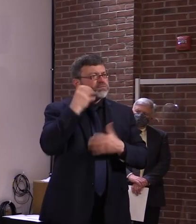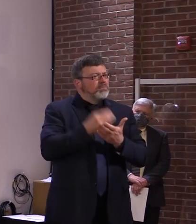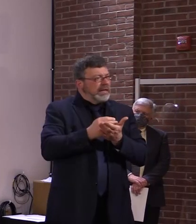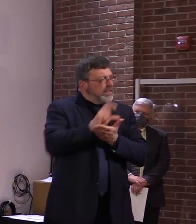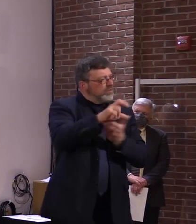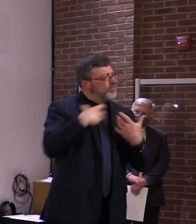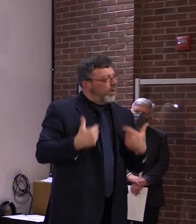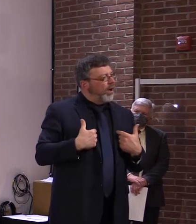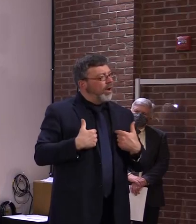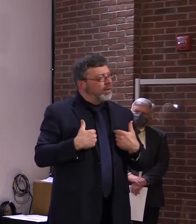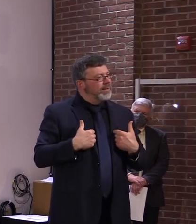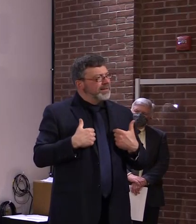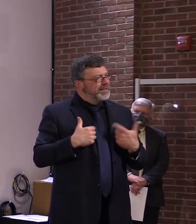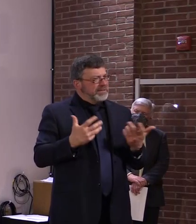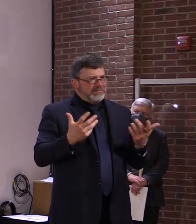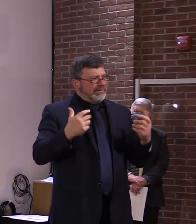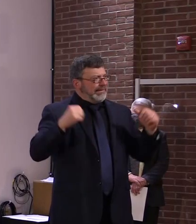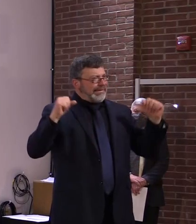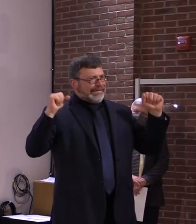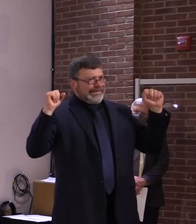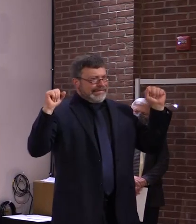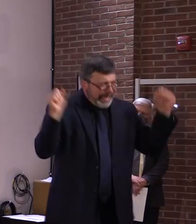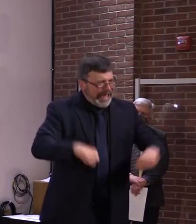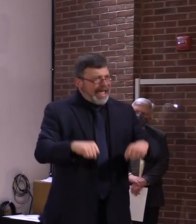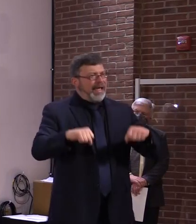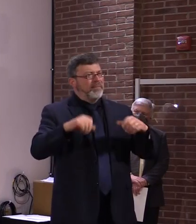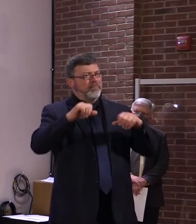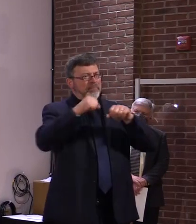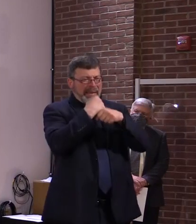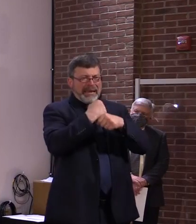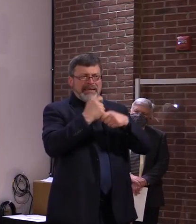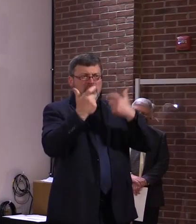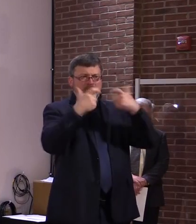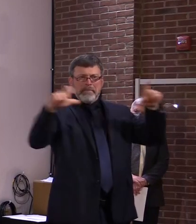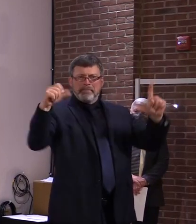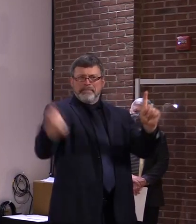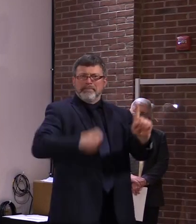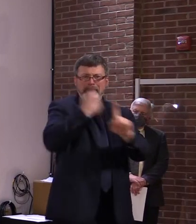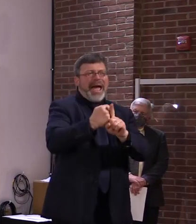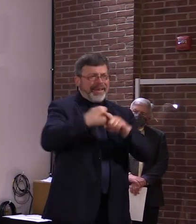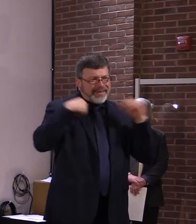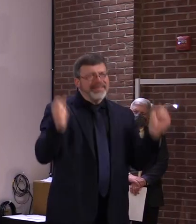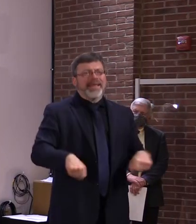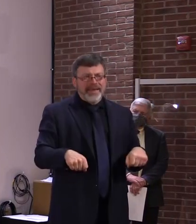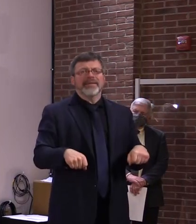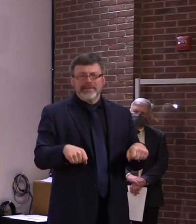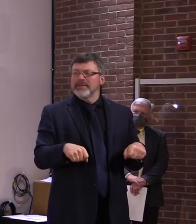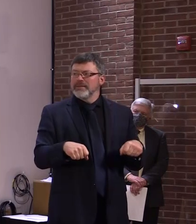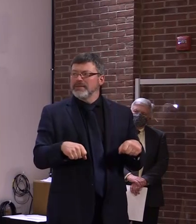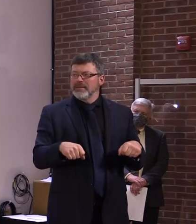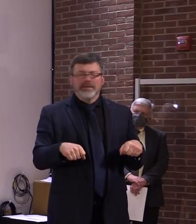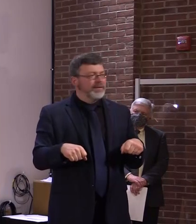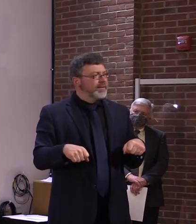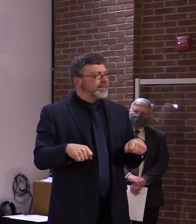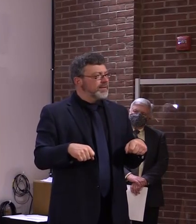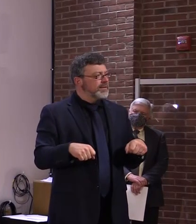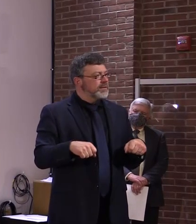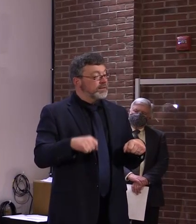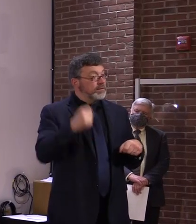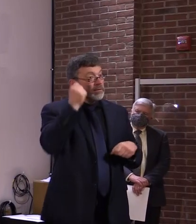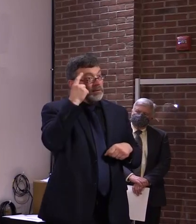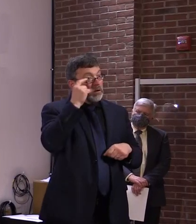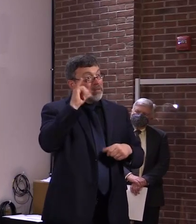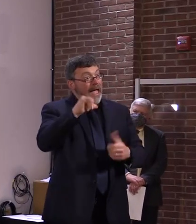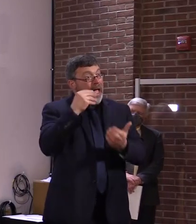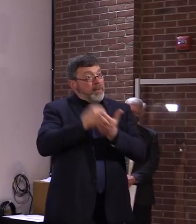year. I'm not sure that we didn't do that. We showed them what our vision was, our plan